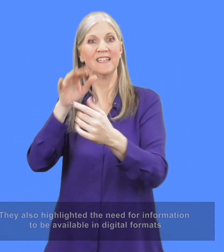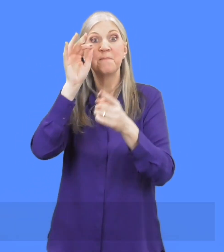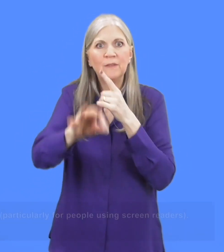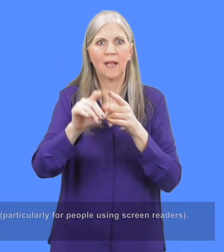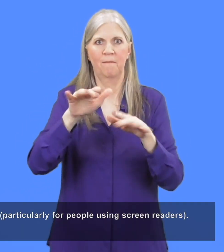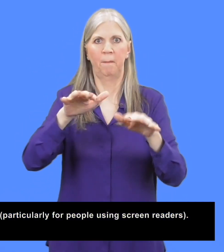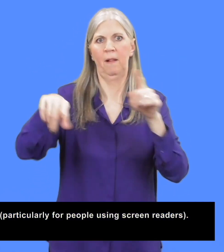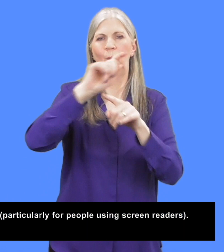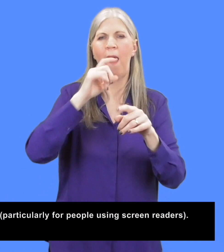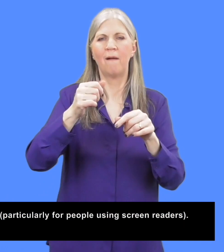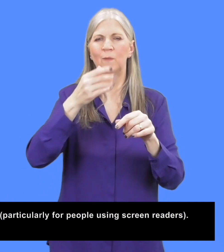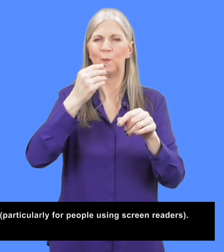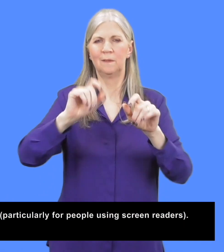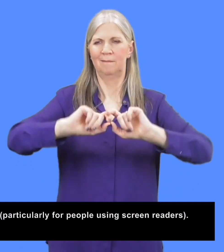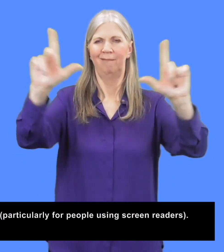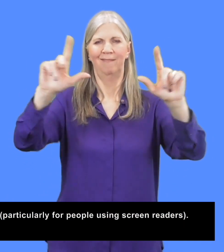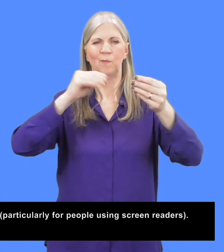particularly for people using screen readers.